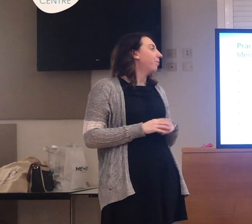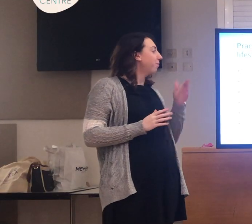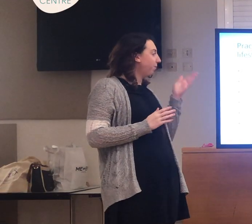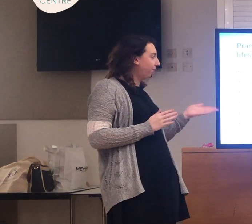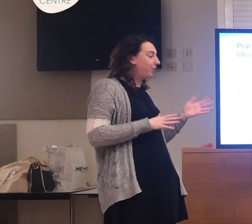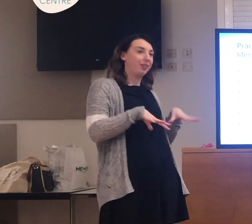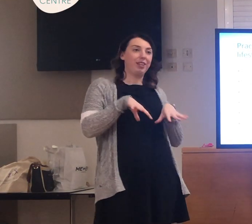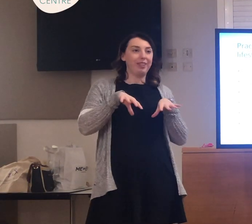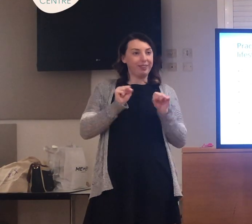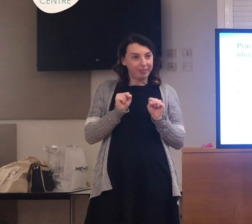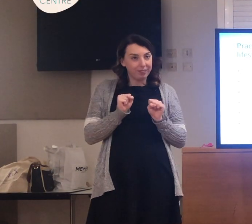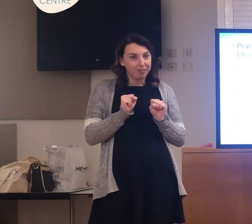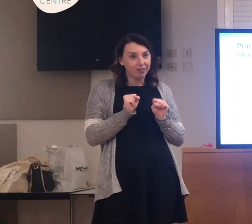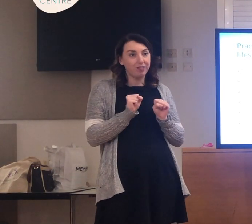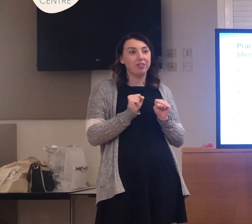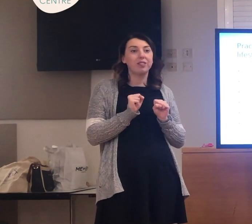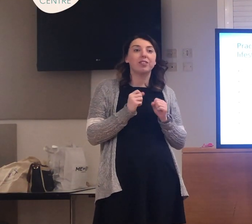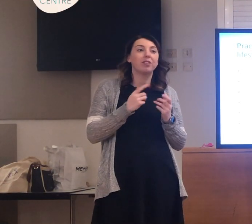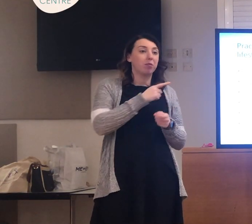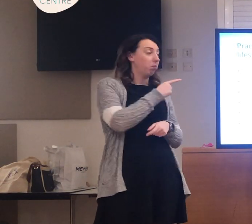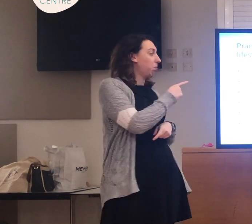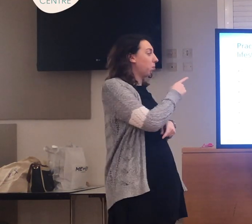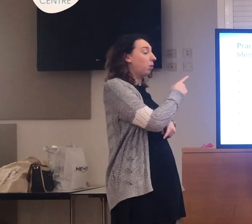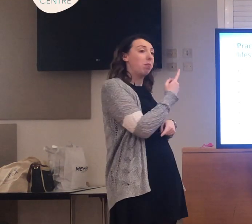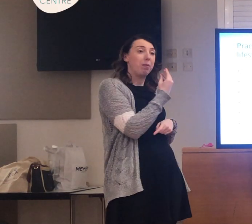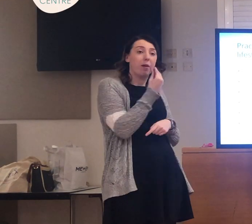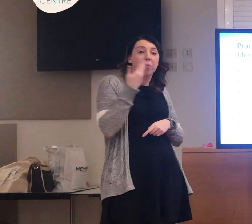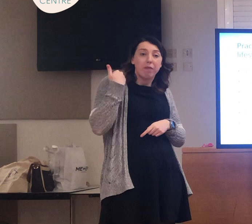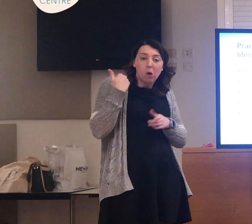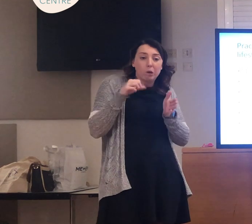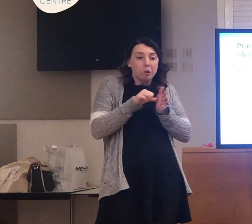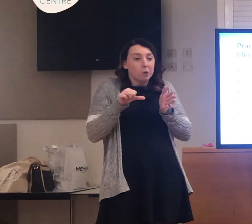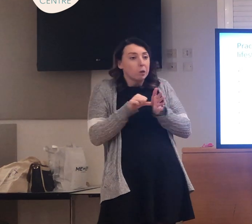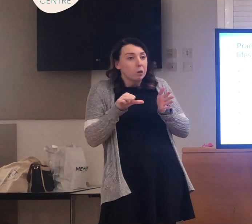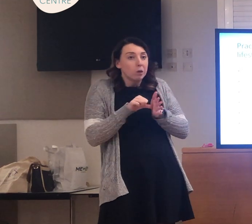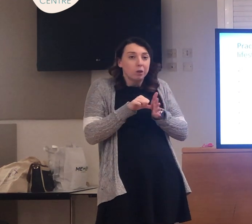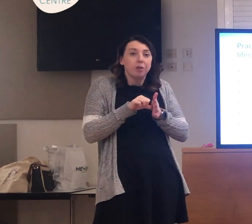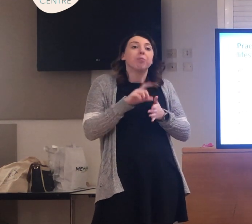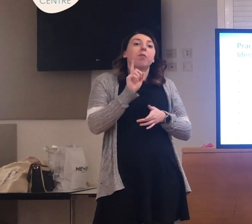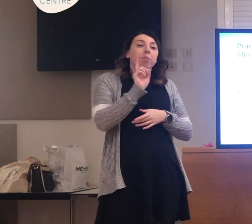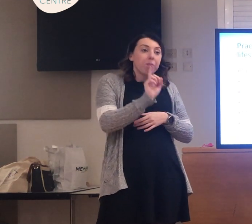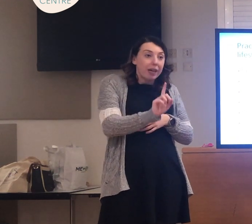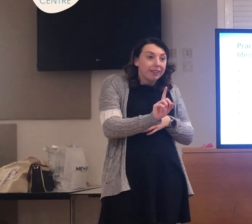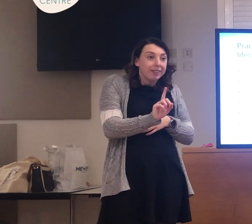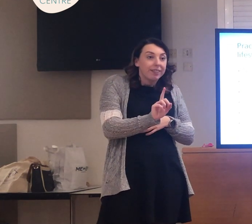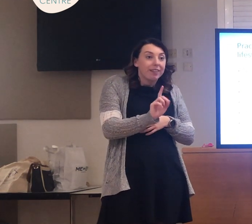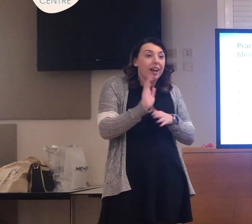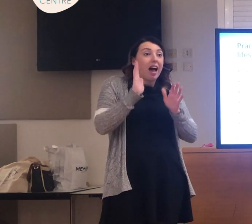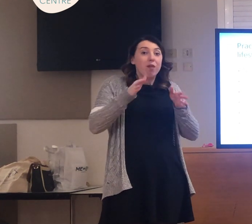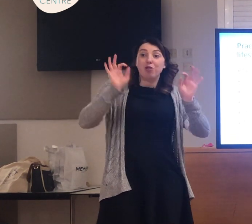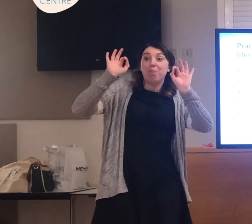If we start to see that one or two of those issues are the thing, the great thing is you don't have to